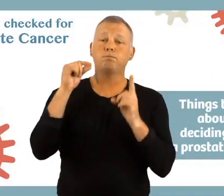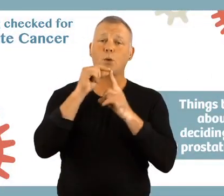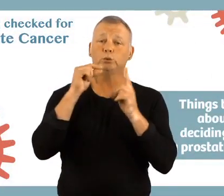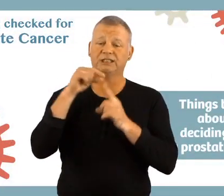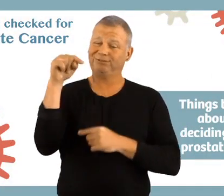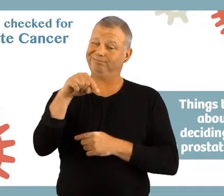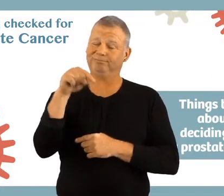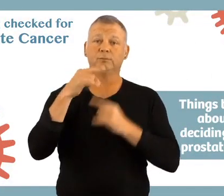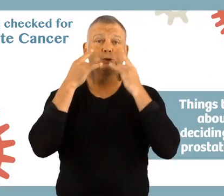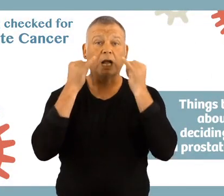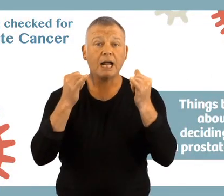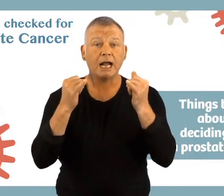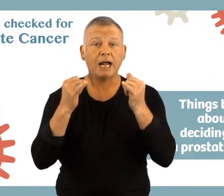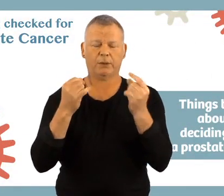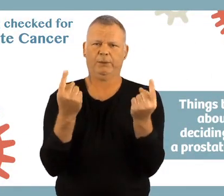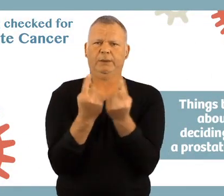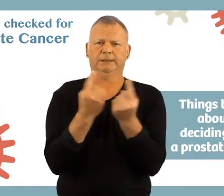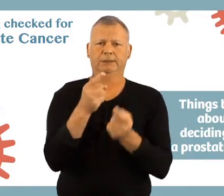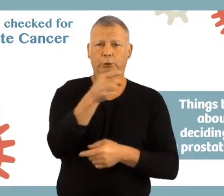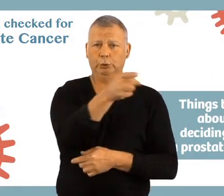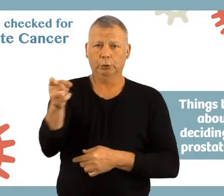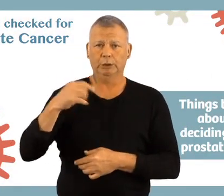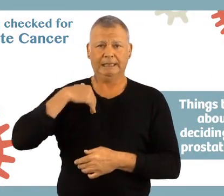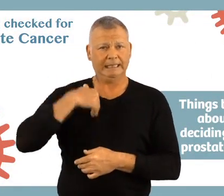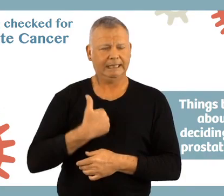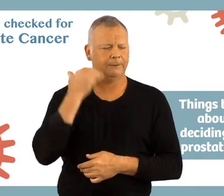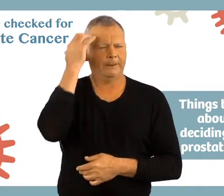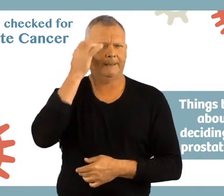Things to think about when deciding about a prostate check.